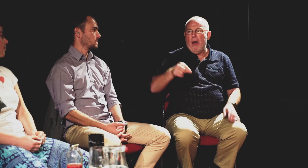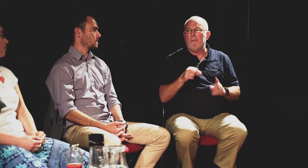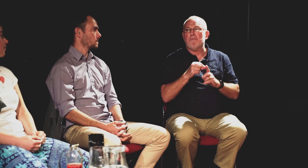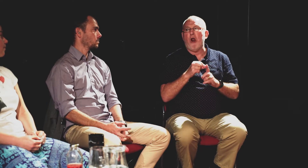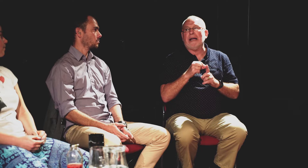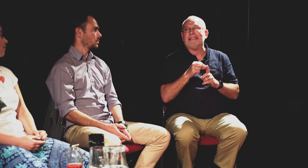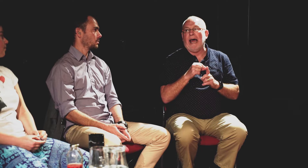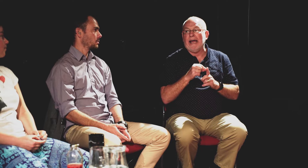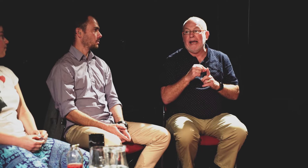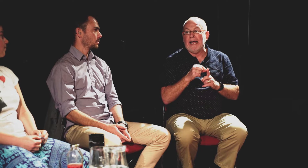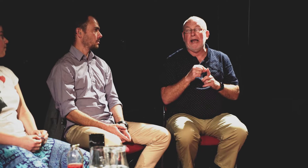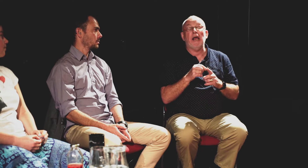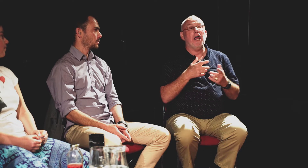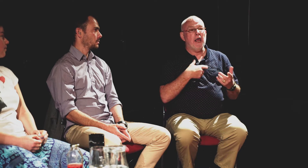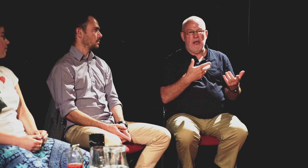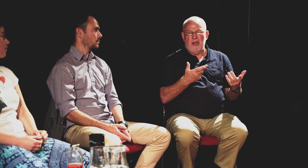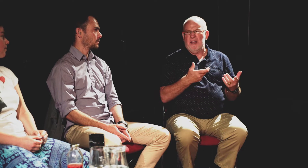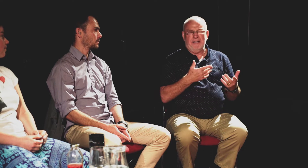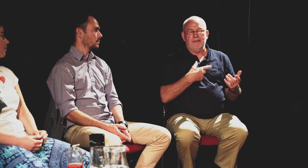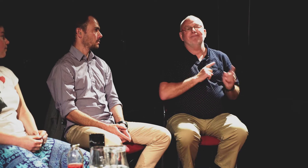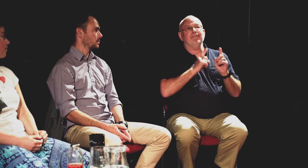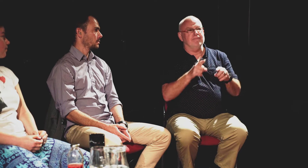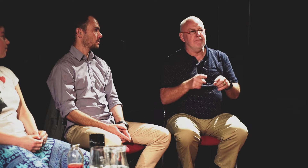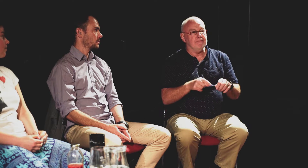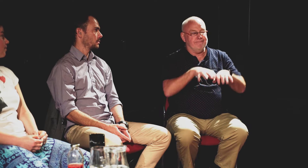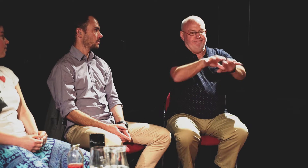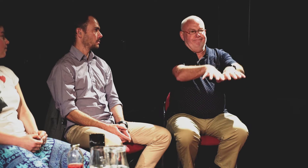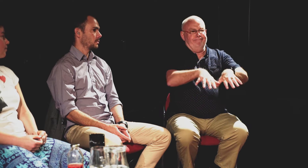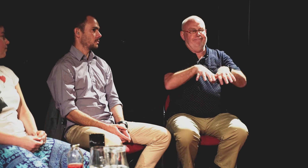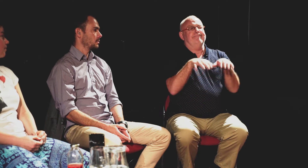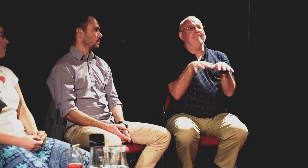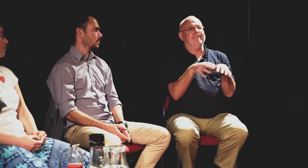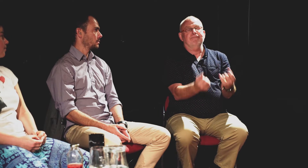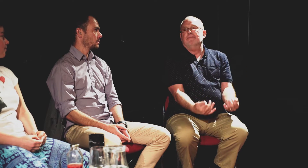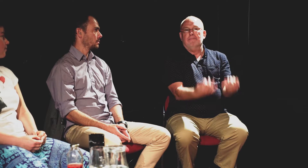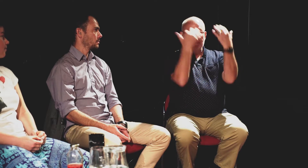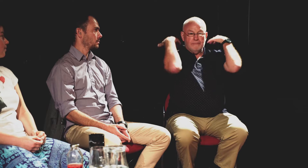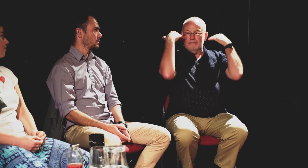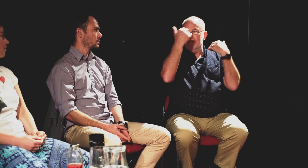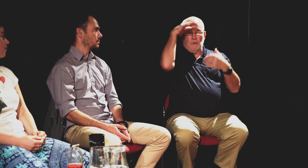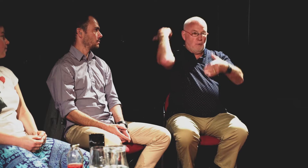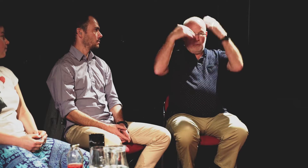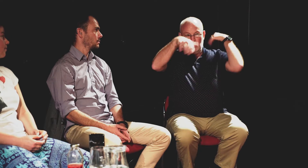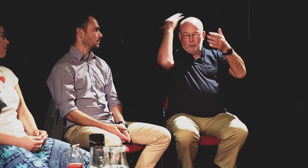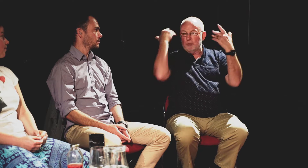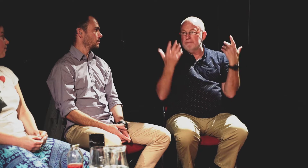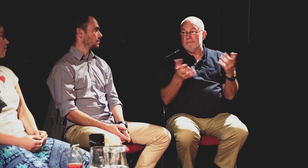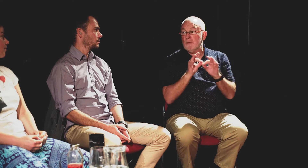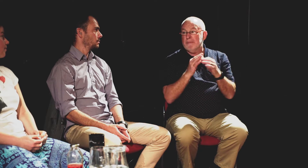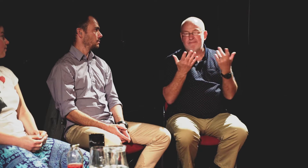they did send me to a polytech, but I went to the polytech and there were a lot of students and I couldn't. It just all went over my head.